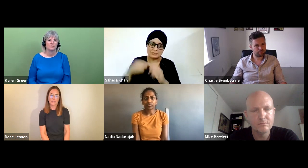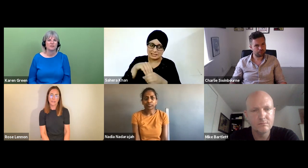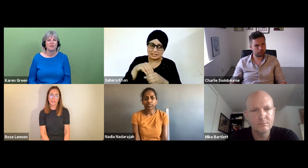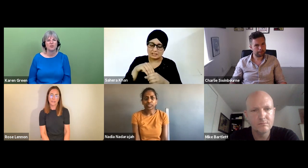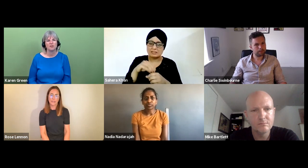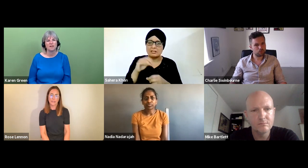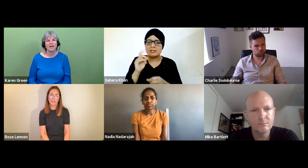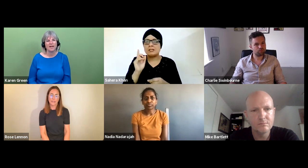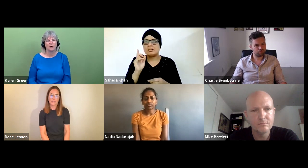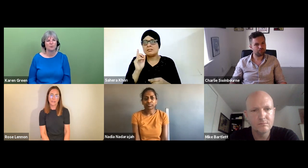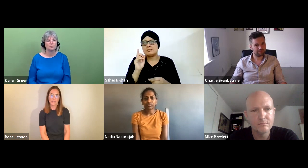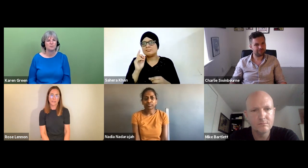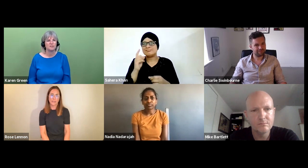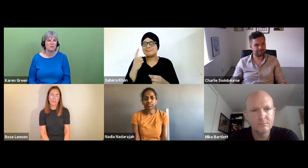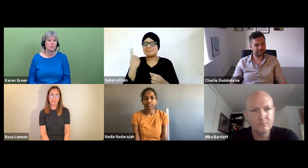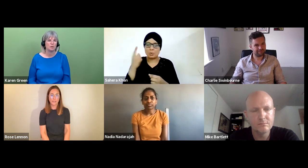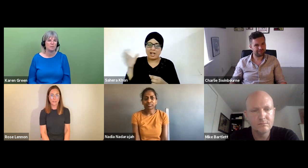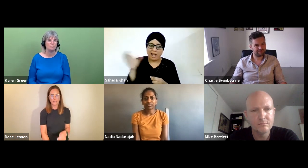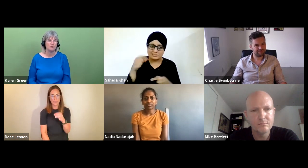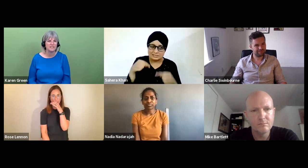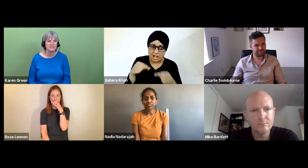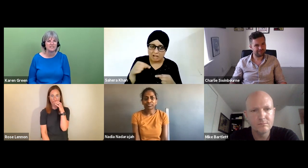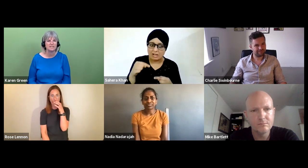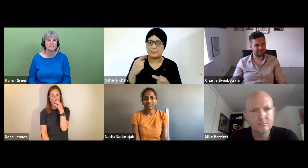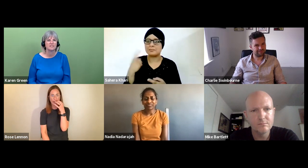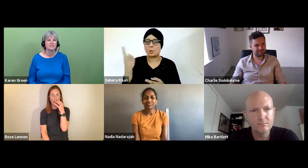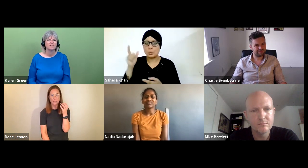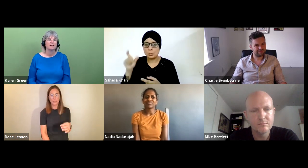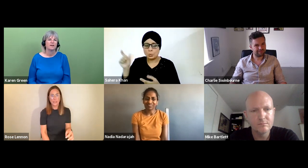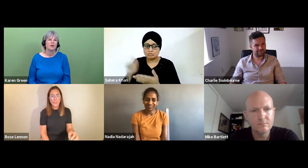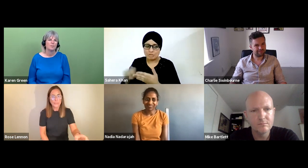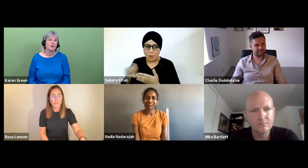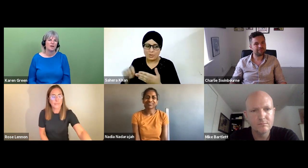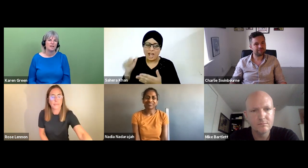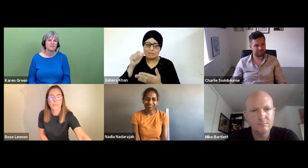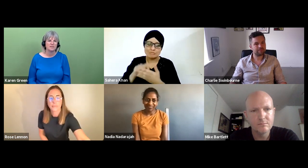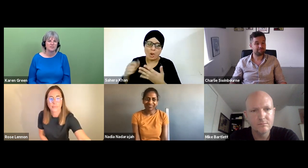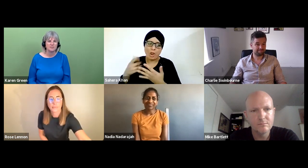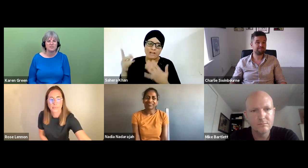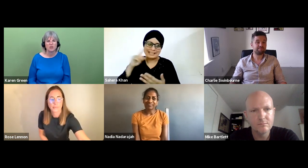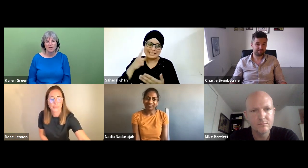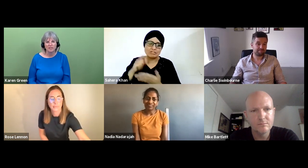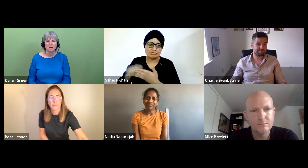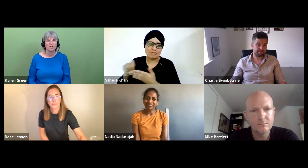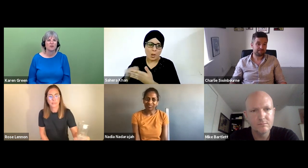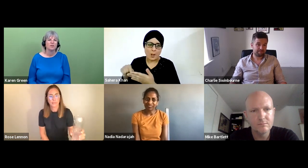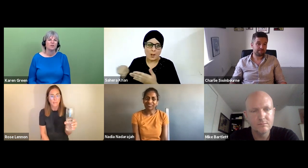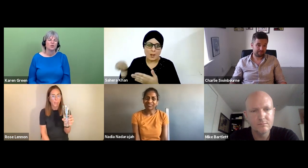I've learned how deaf people can be represented, and it's the director